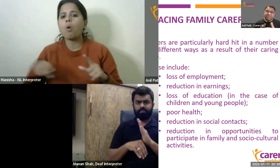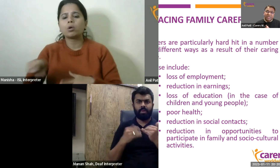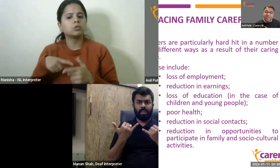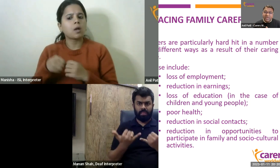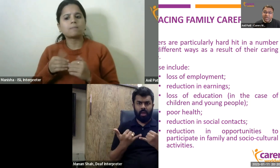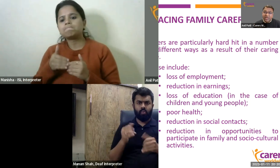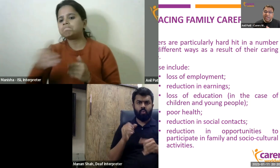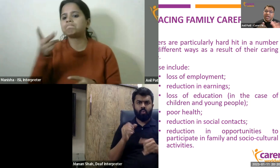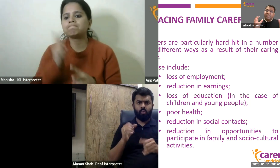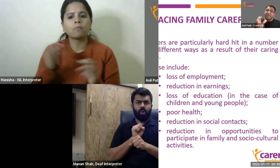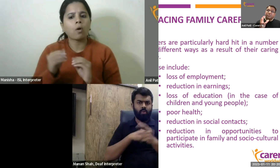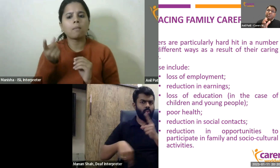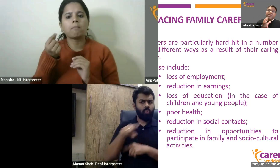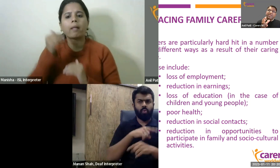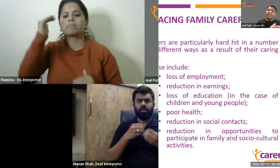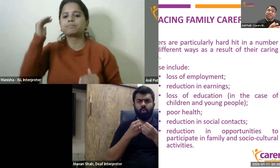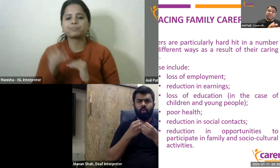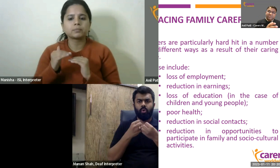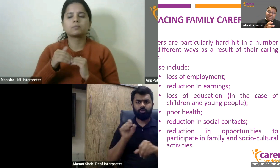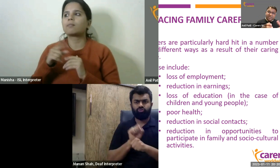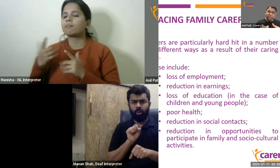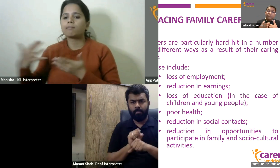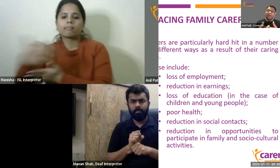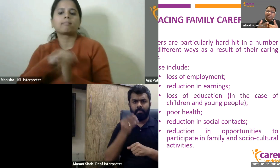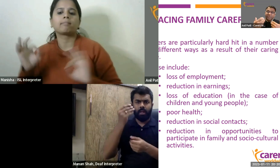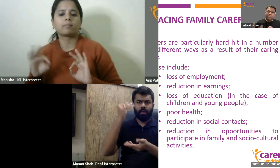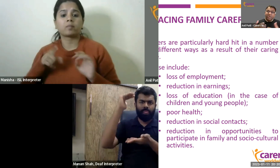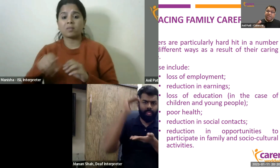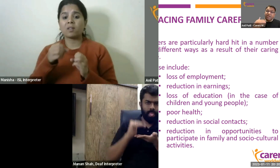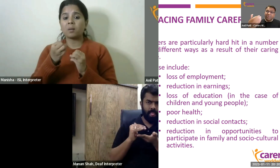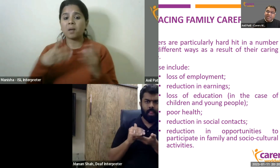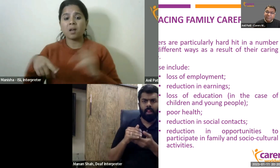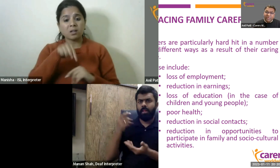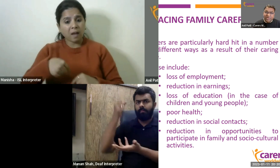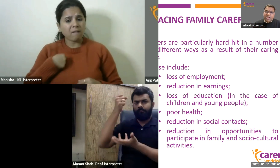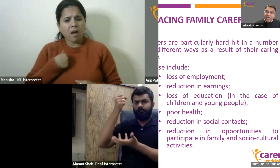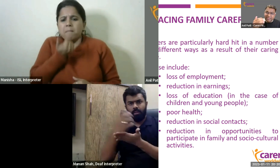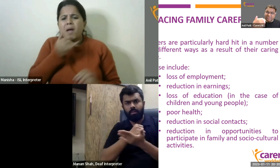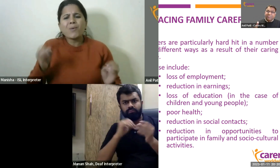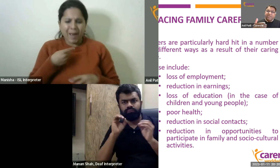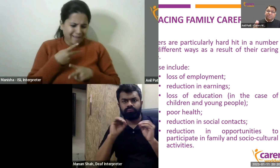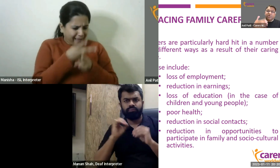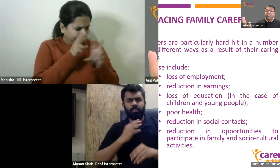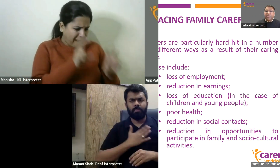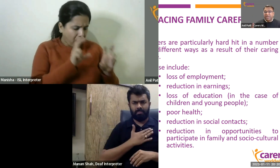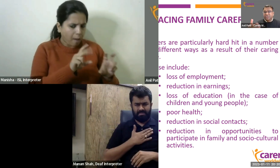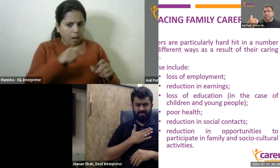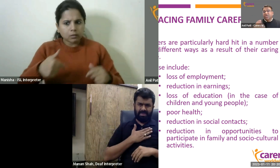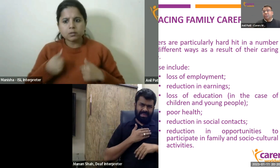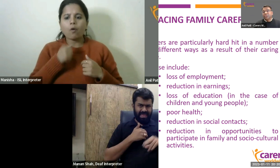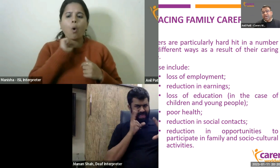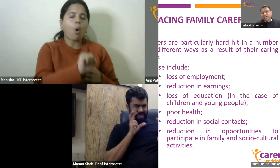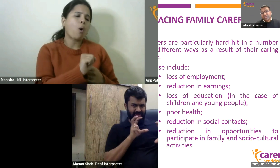and reduction in earning. And there are so many young carers are there, no fault of their own, end up caring for either siblings or